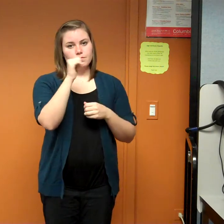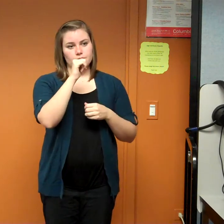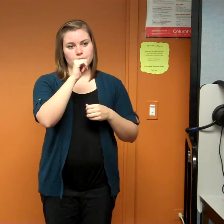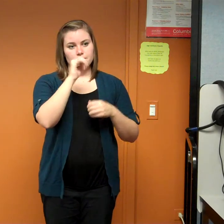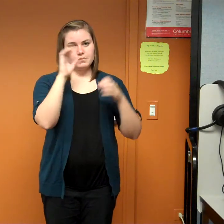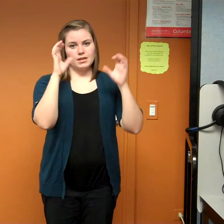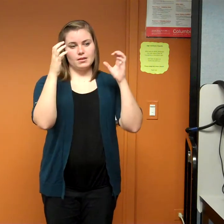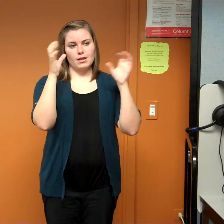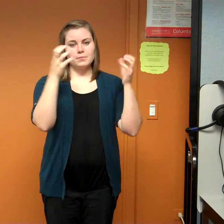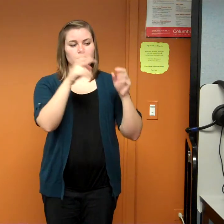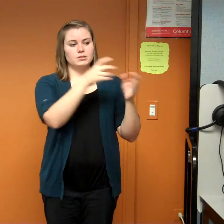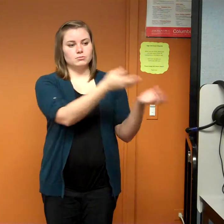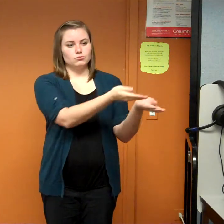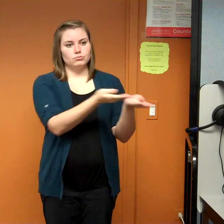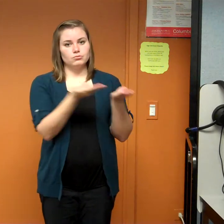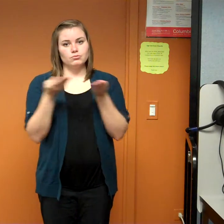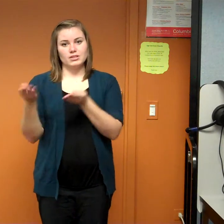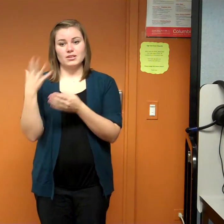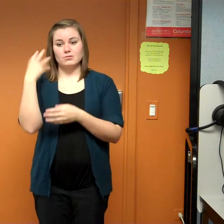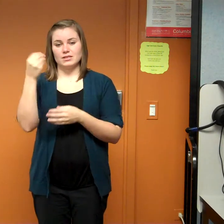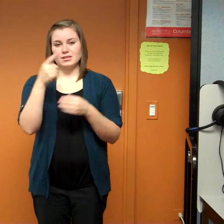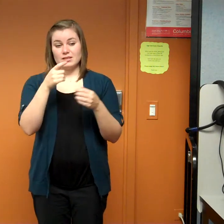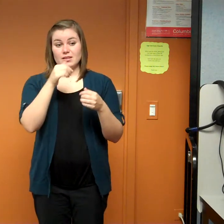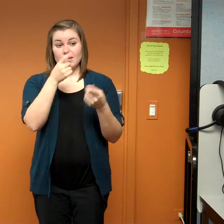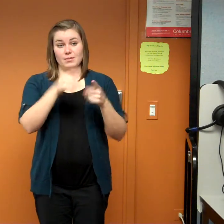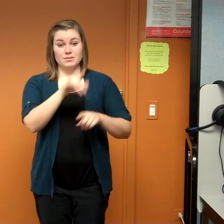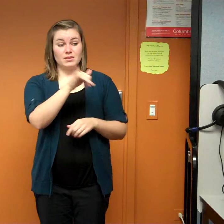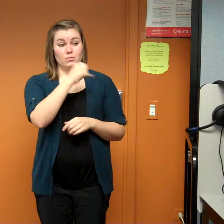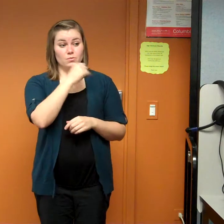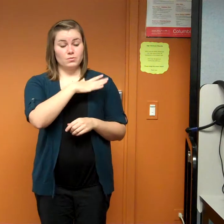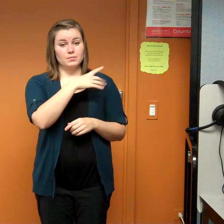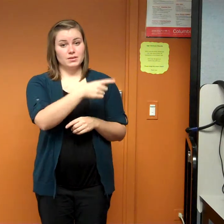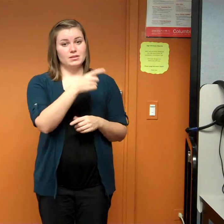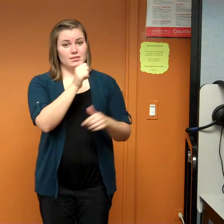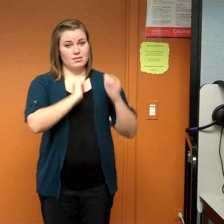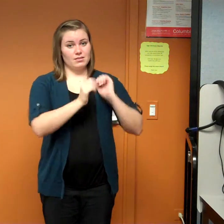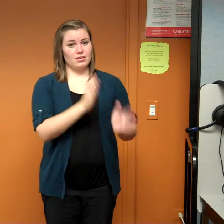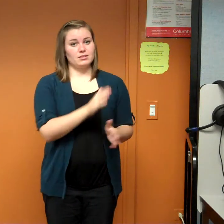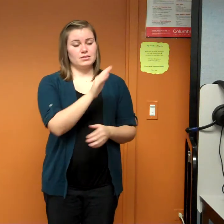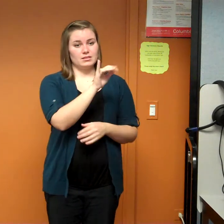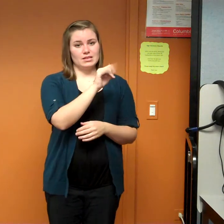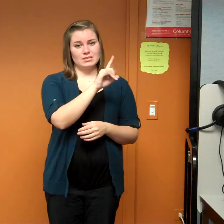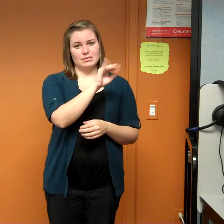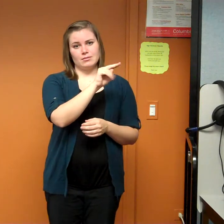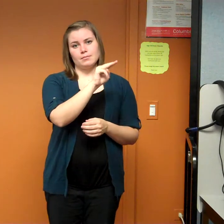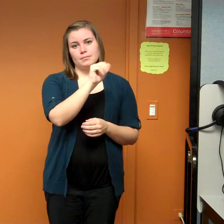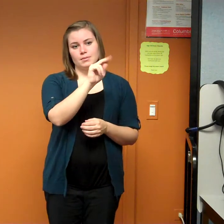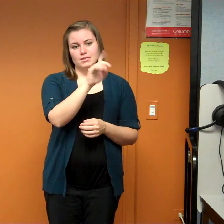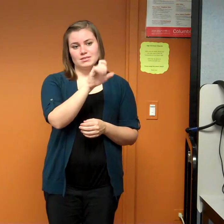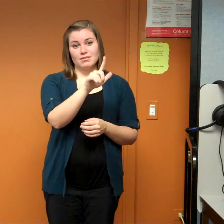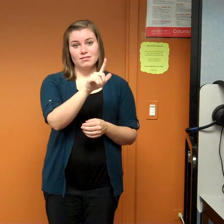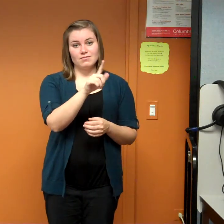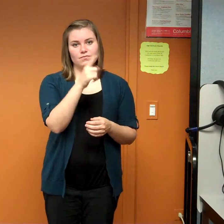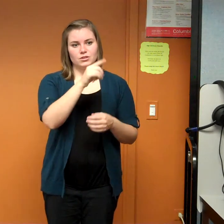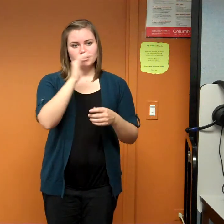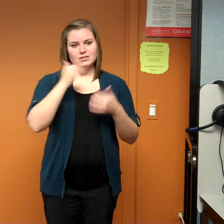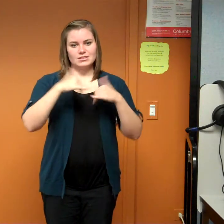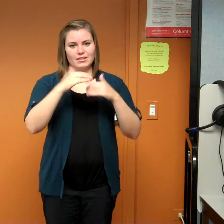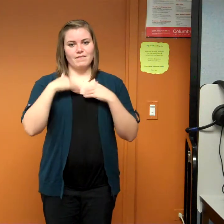is, and everyone's like, oh my gosh, it's Idina Menzel, and they're all freaking out. And she had a mask on, and I was like, I don't know what's going on.